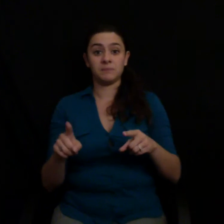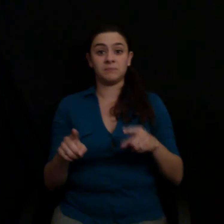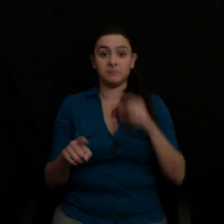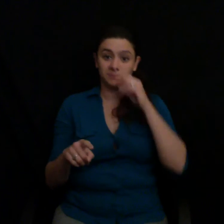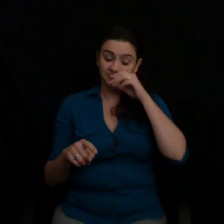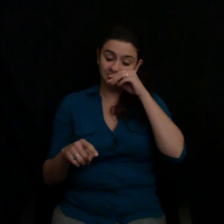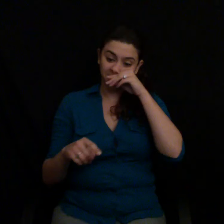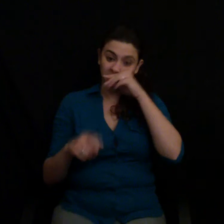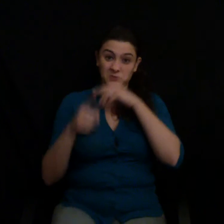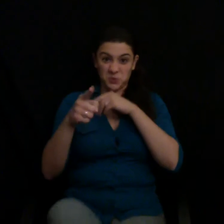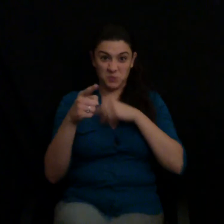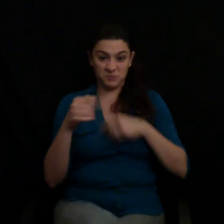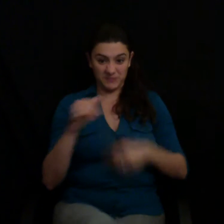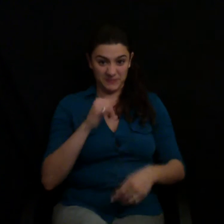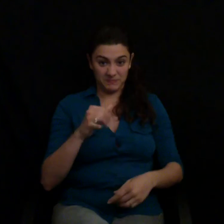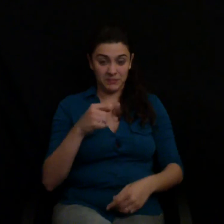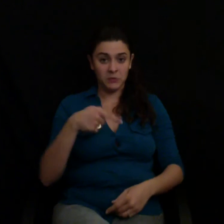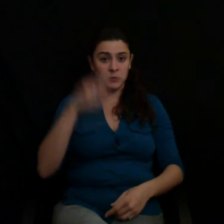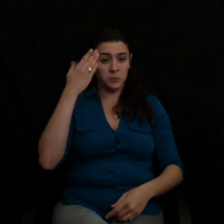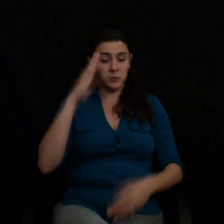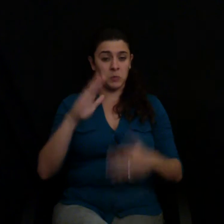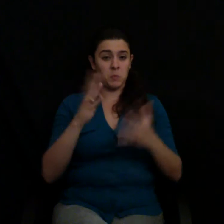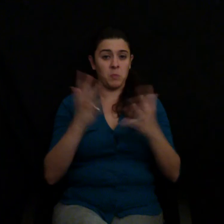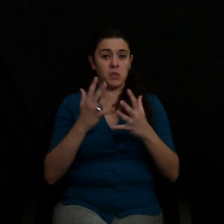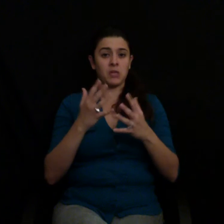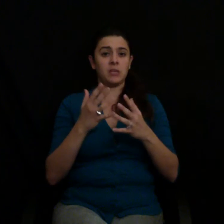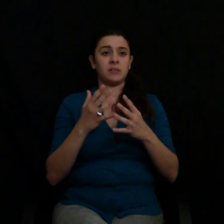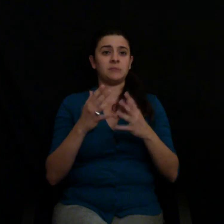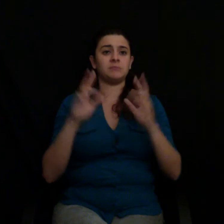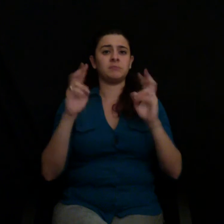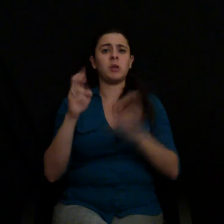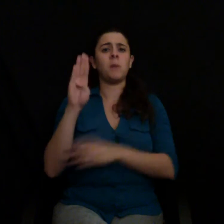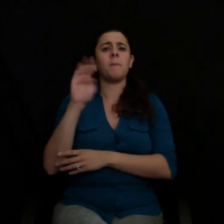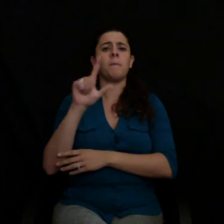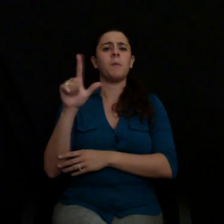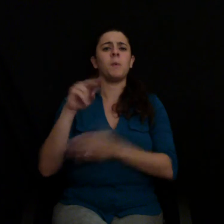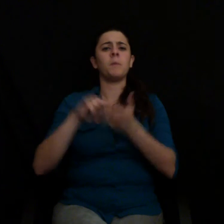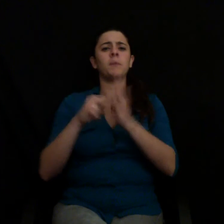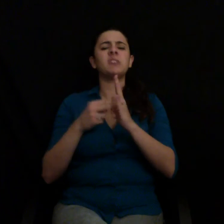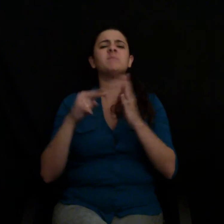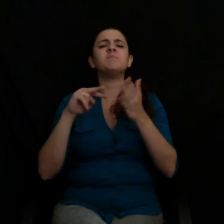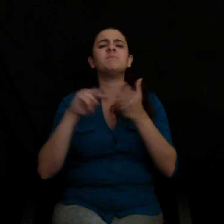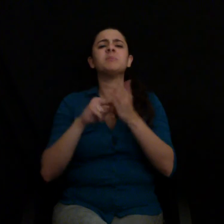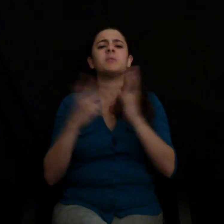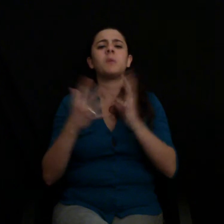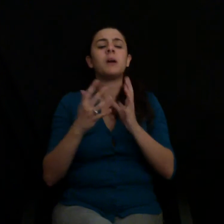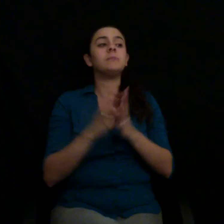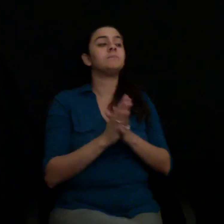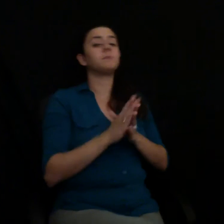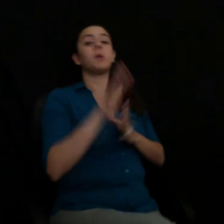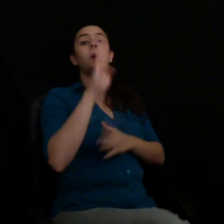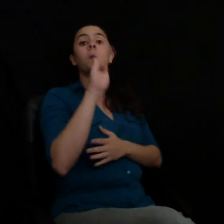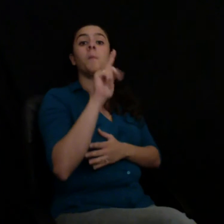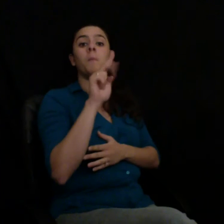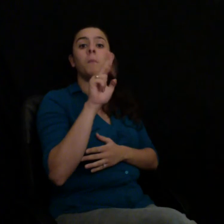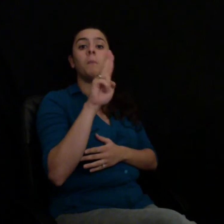is referring to, we asked Huck to explain that to us. The bull is a security guard, and his sole intention is to